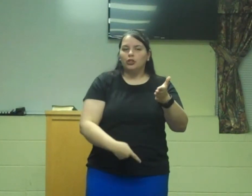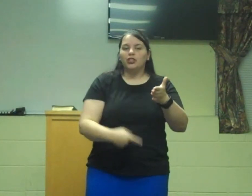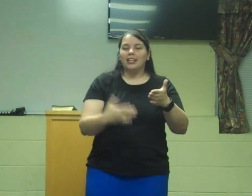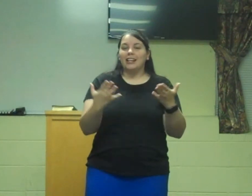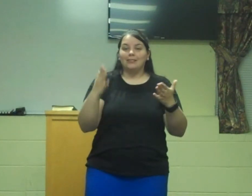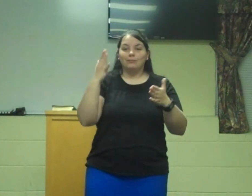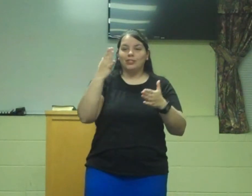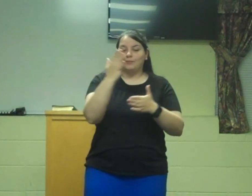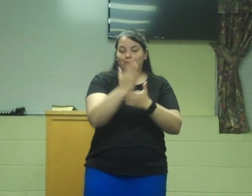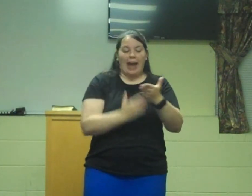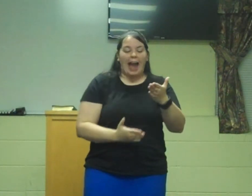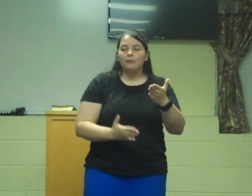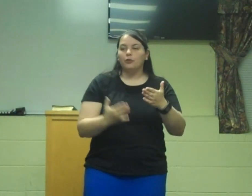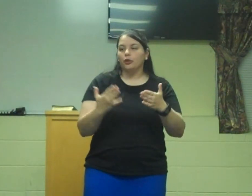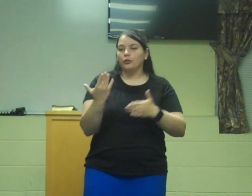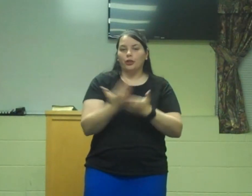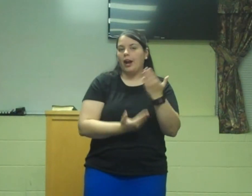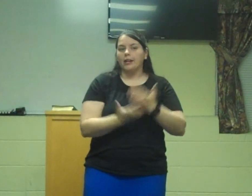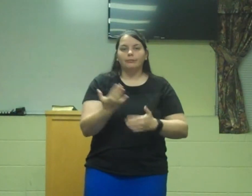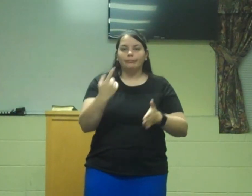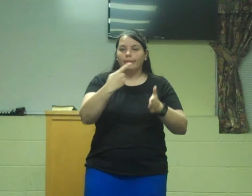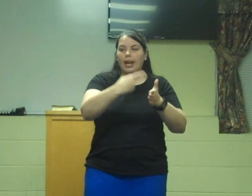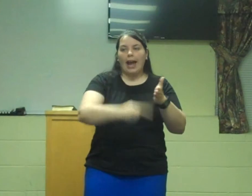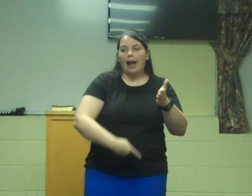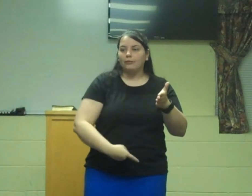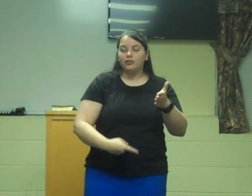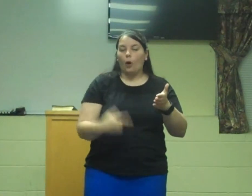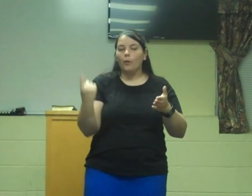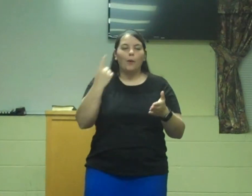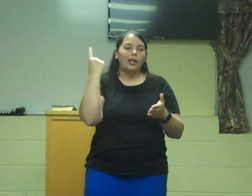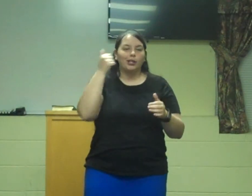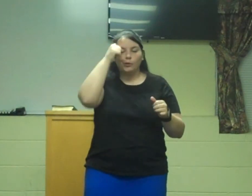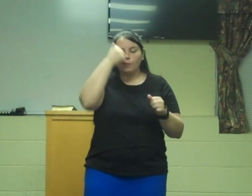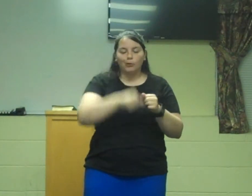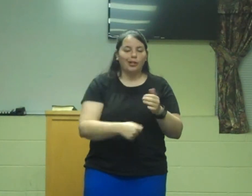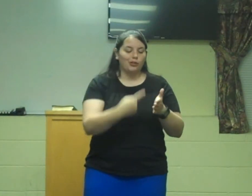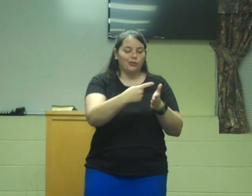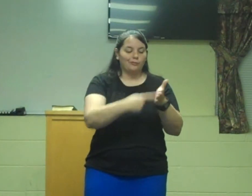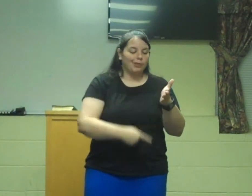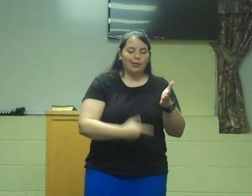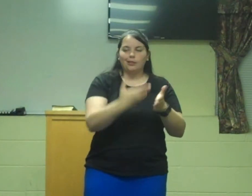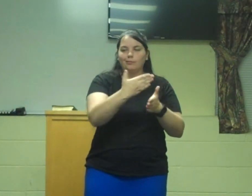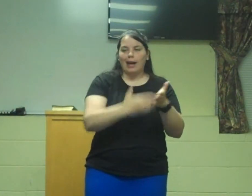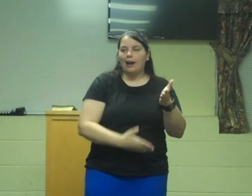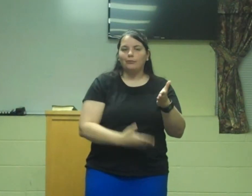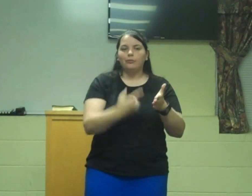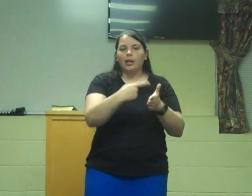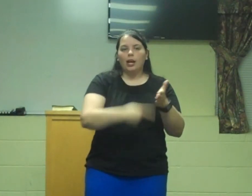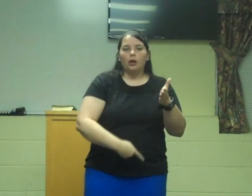just going to half your hand. Half. It's the only way you can remember it. It's just half.